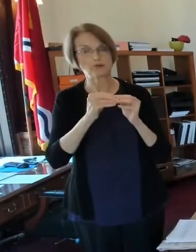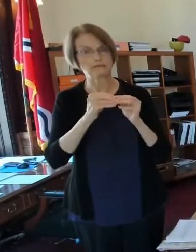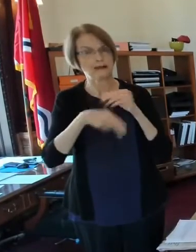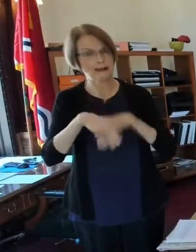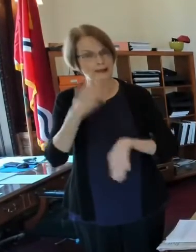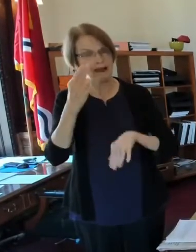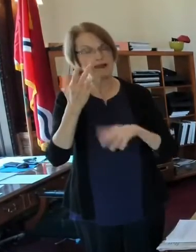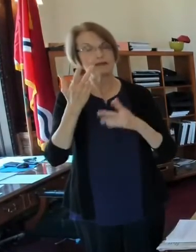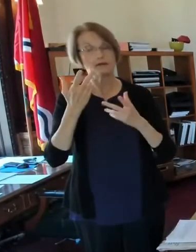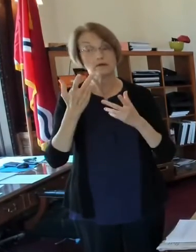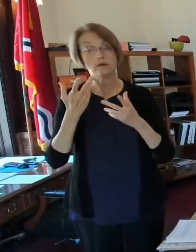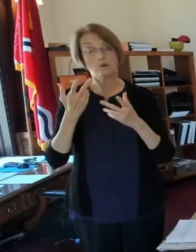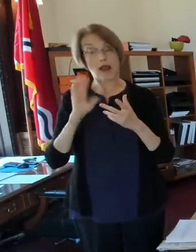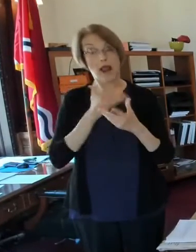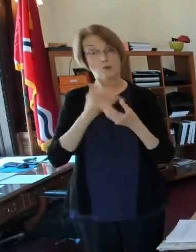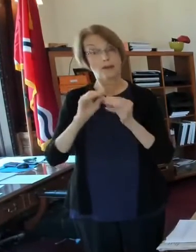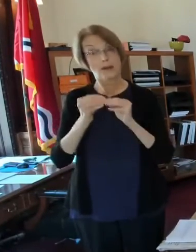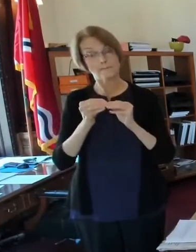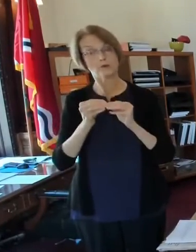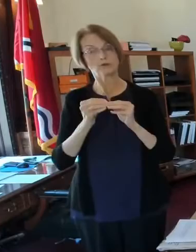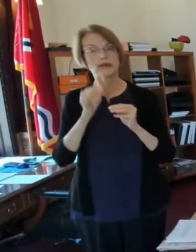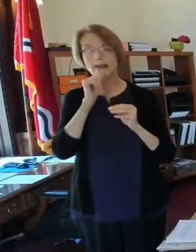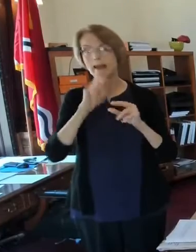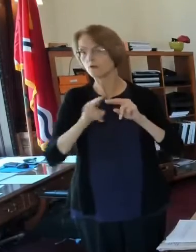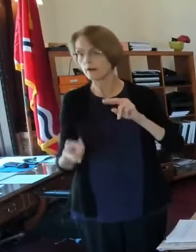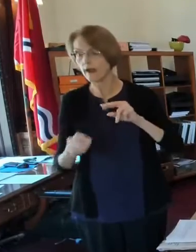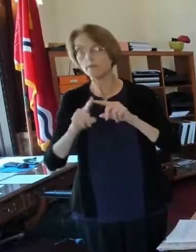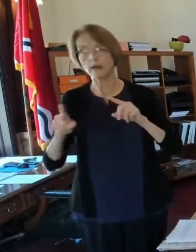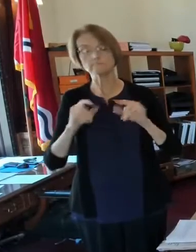lot, but it has plateaued. So